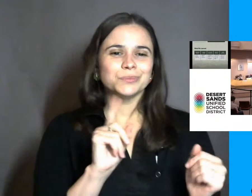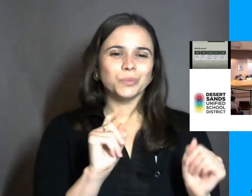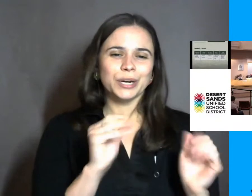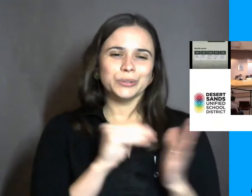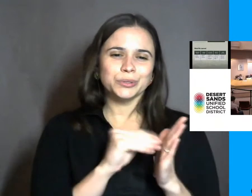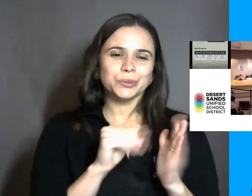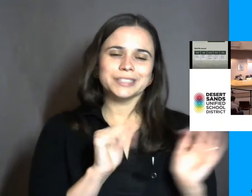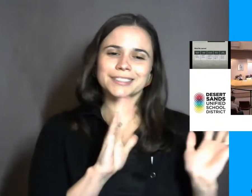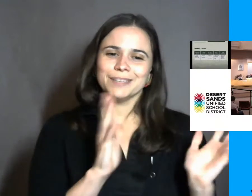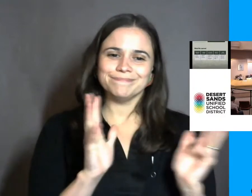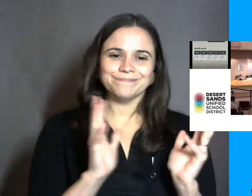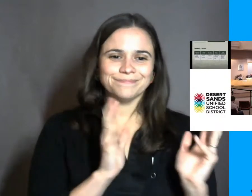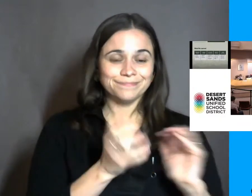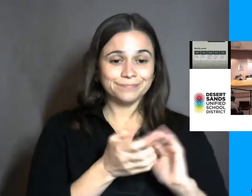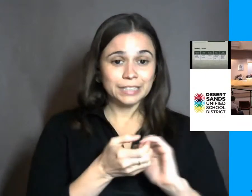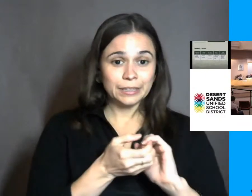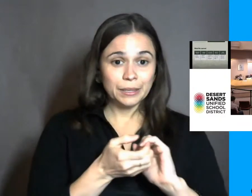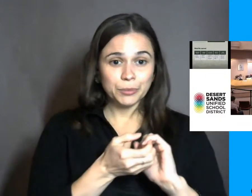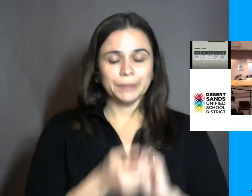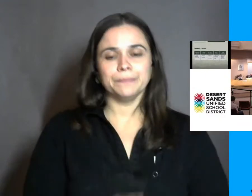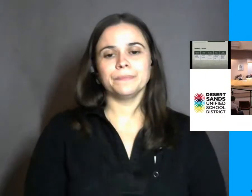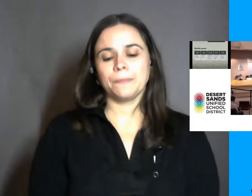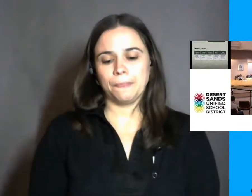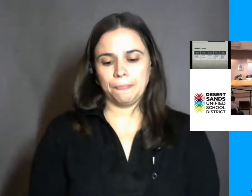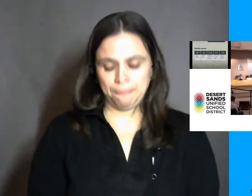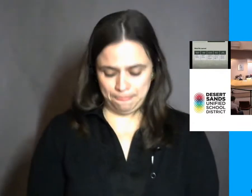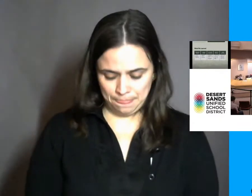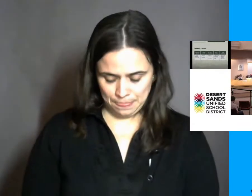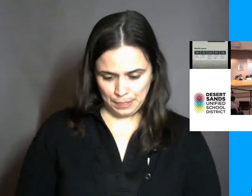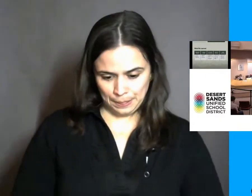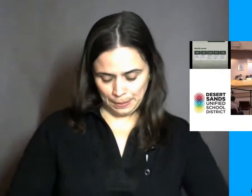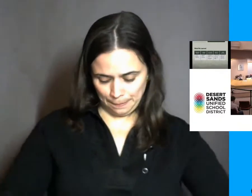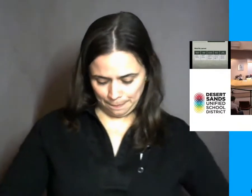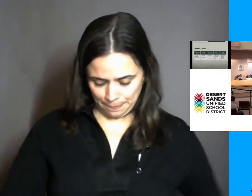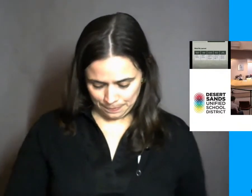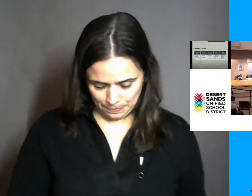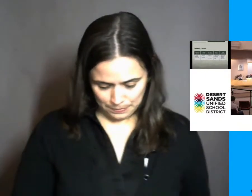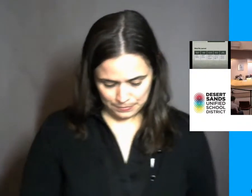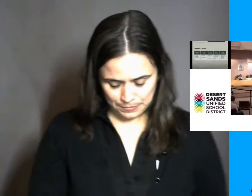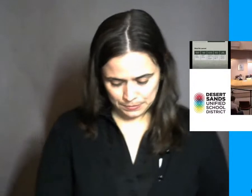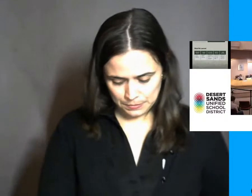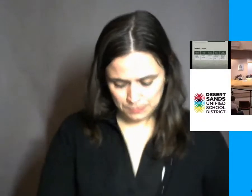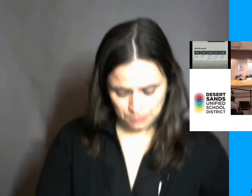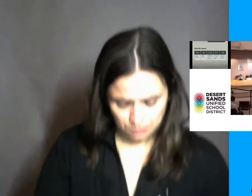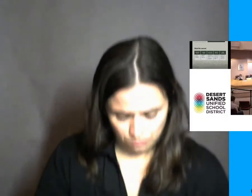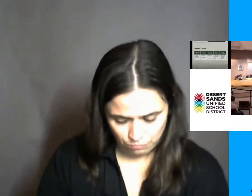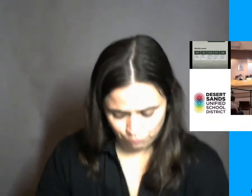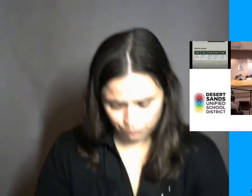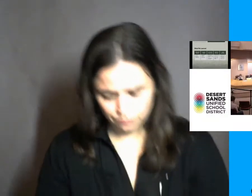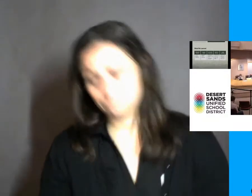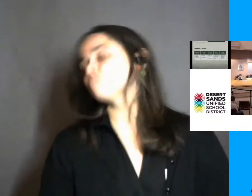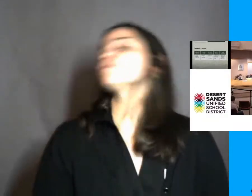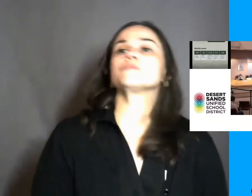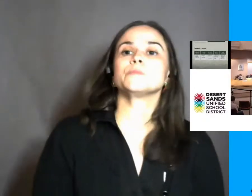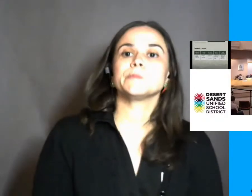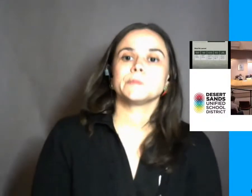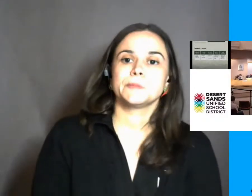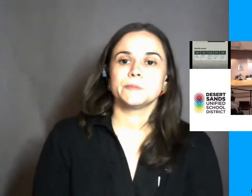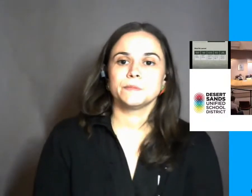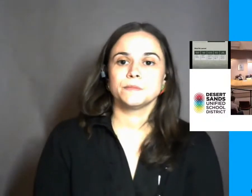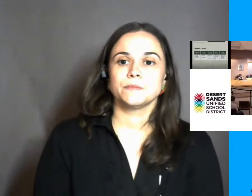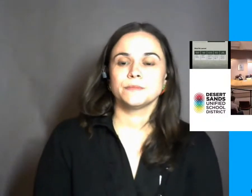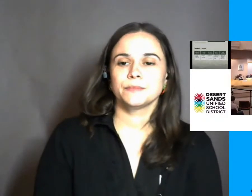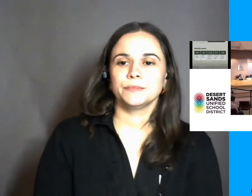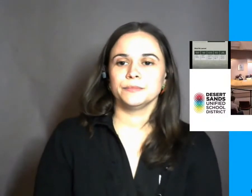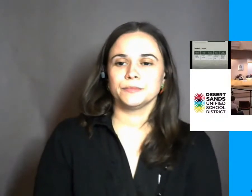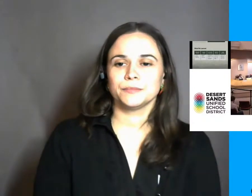So what we heard is that there's really a move towards project-based and hands-on activities. And if there's a